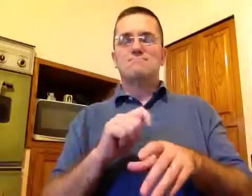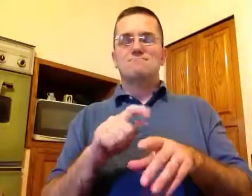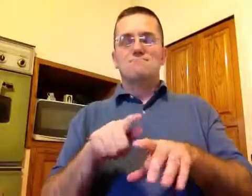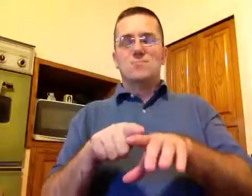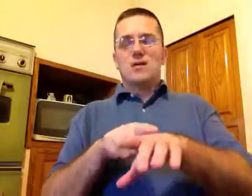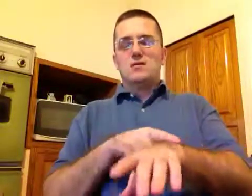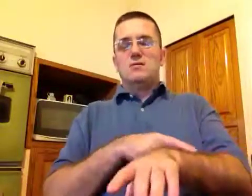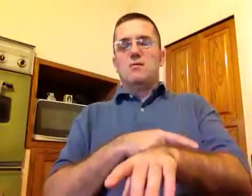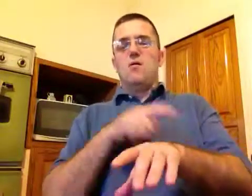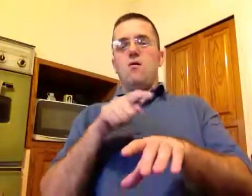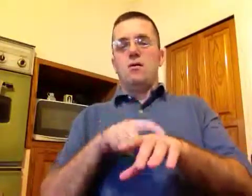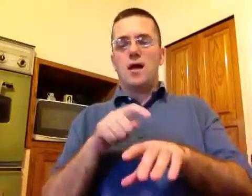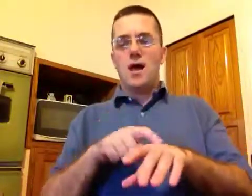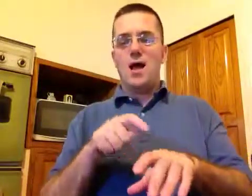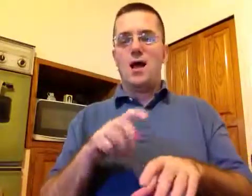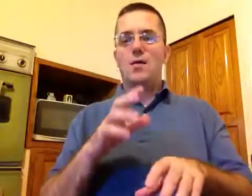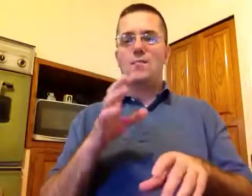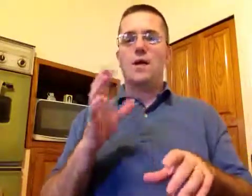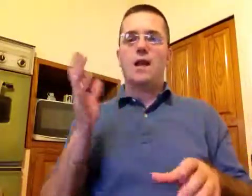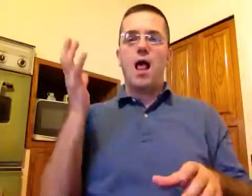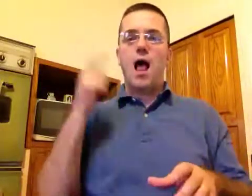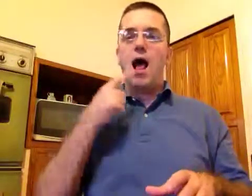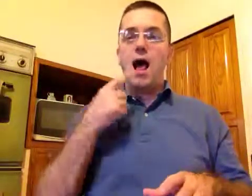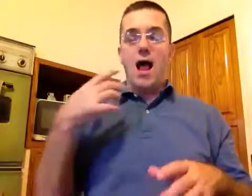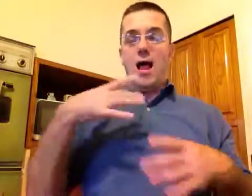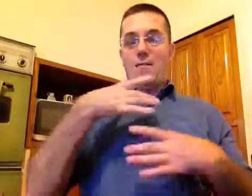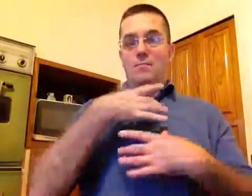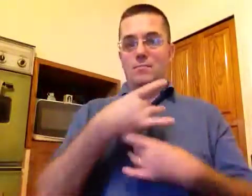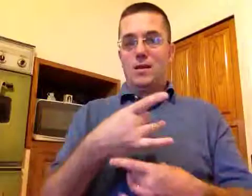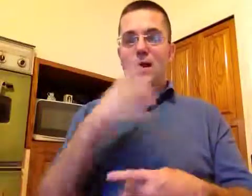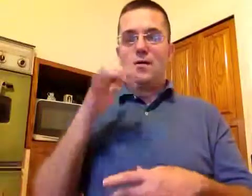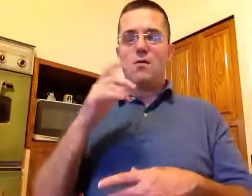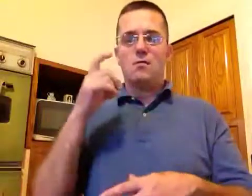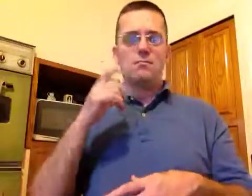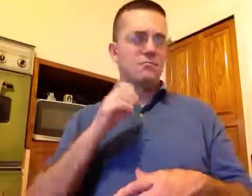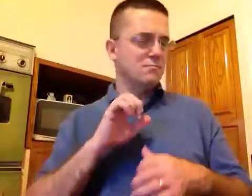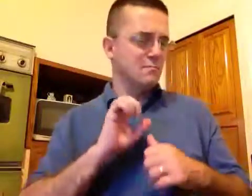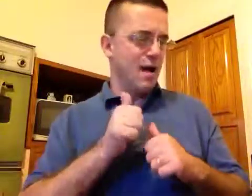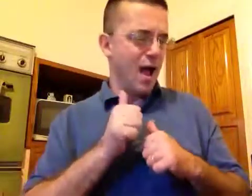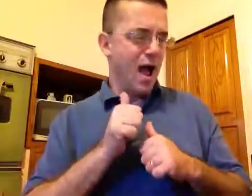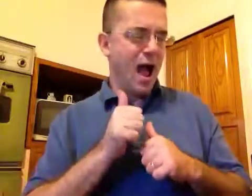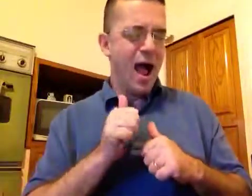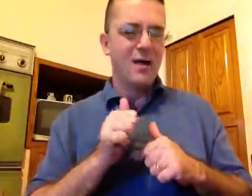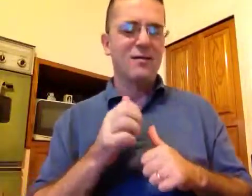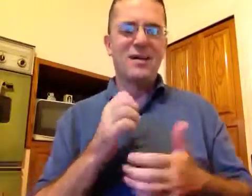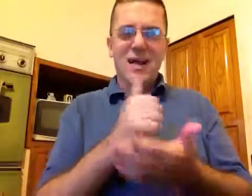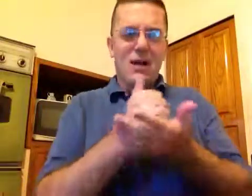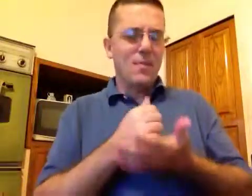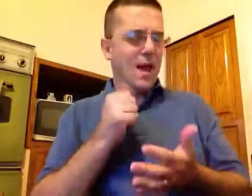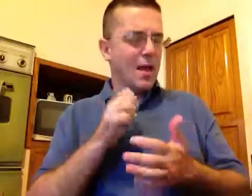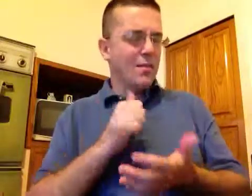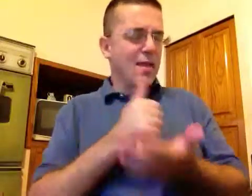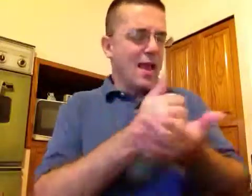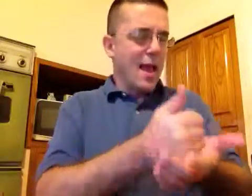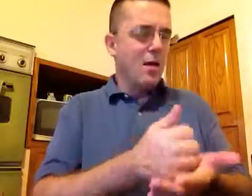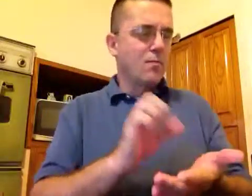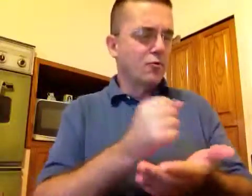are today, and it's just been a fantastic tool to use. I'm sorry, help me, how did they help you? Well, I'll give you a